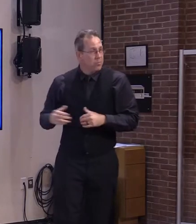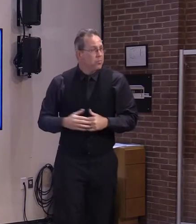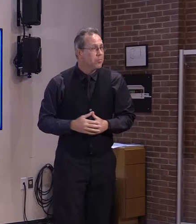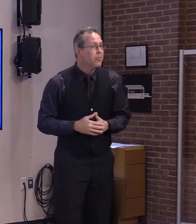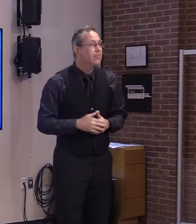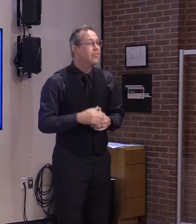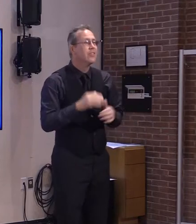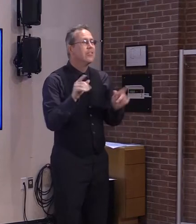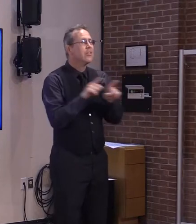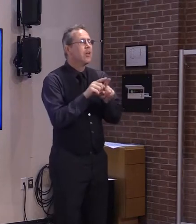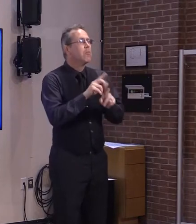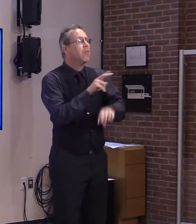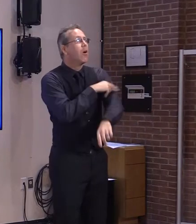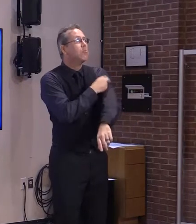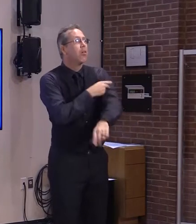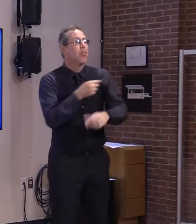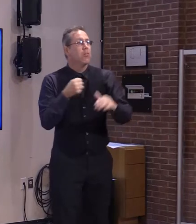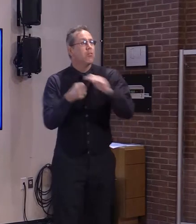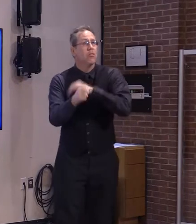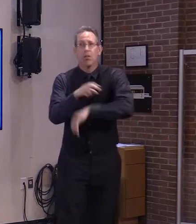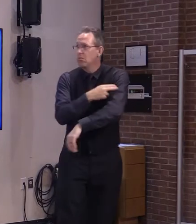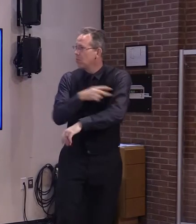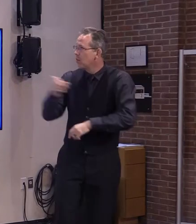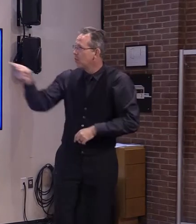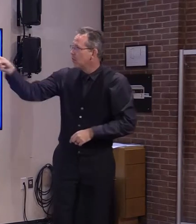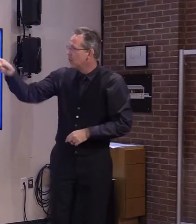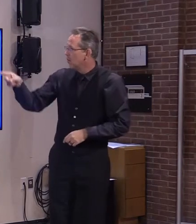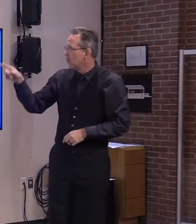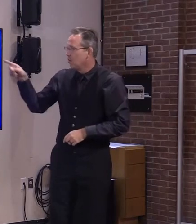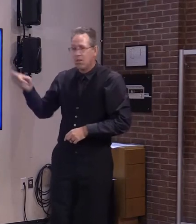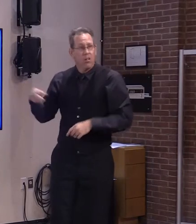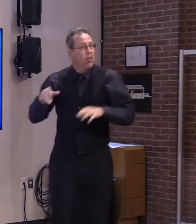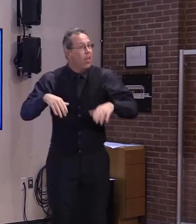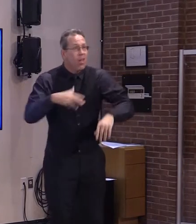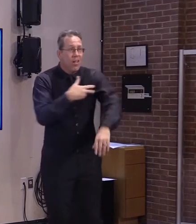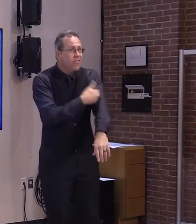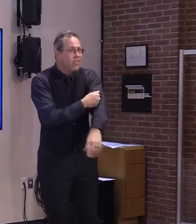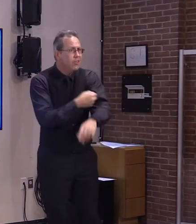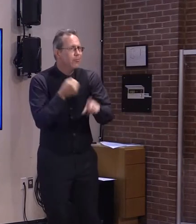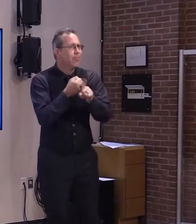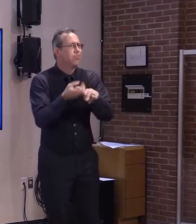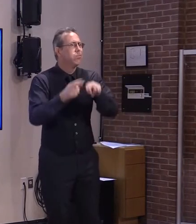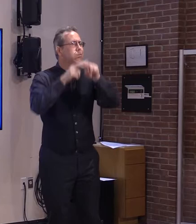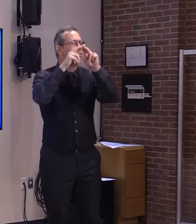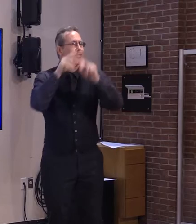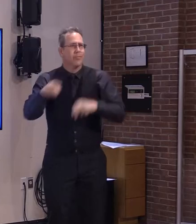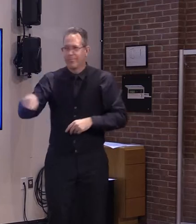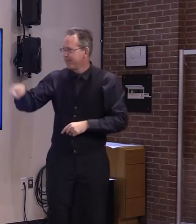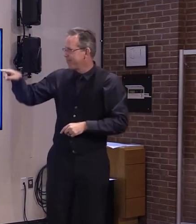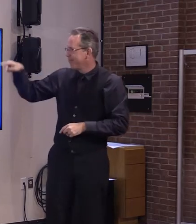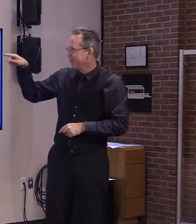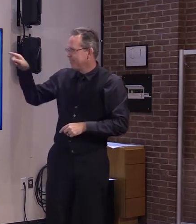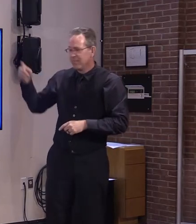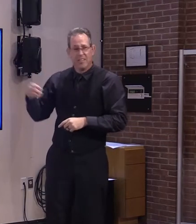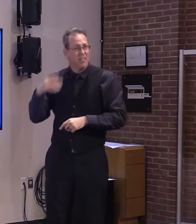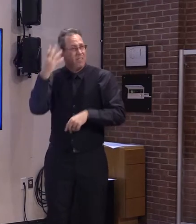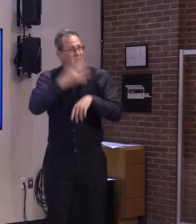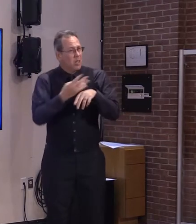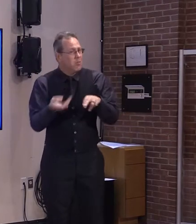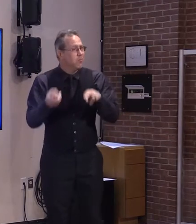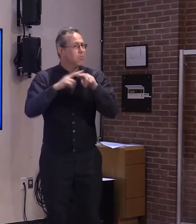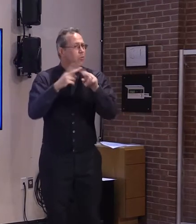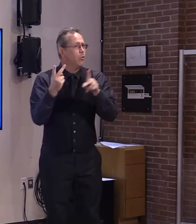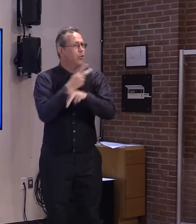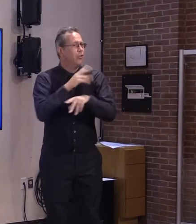It's still 4 times as high for those that are not fully vaccinated who are in the hospital. But the rate is also increasing twice as